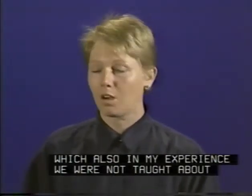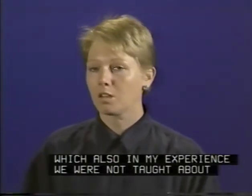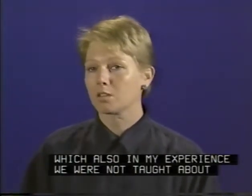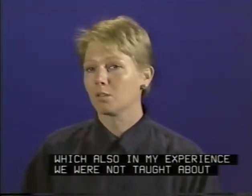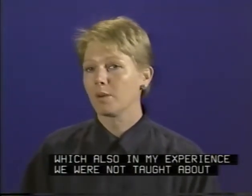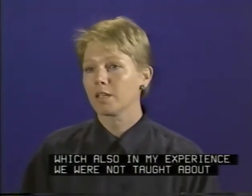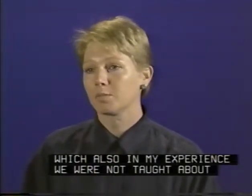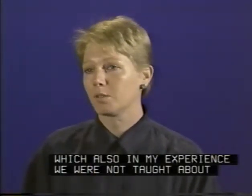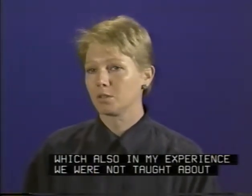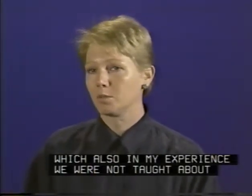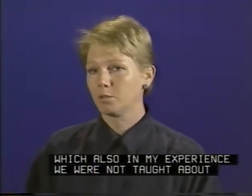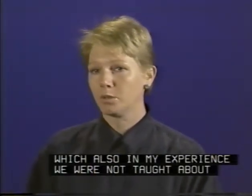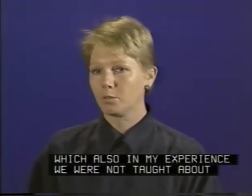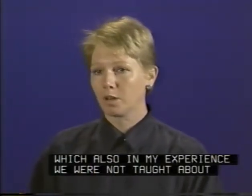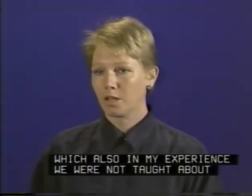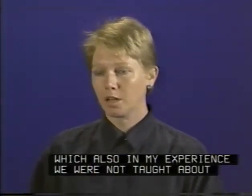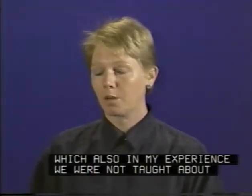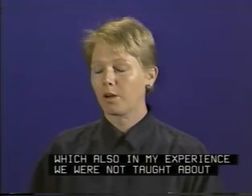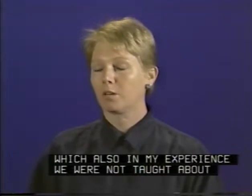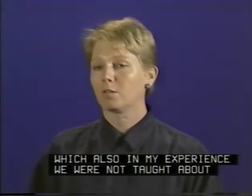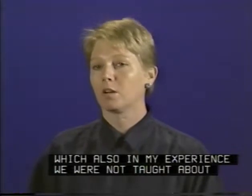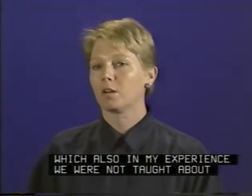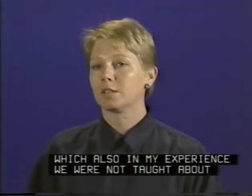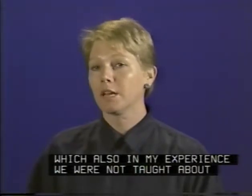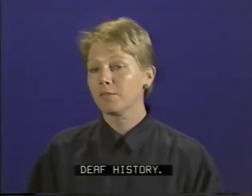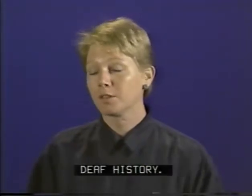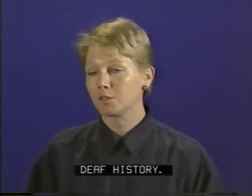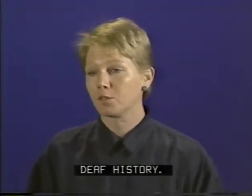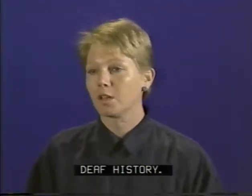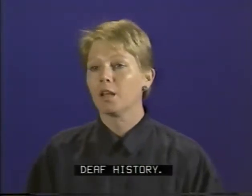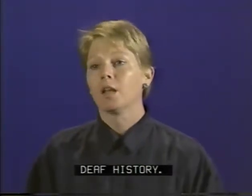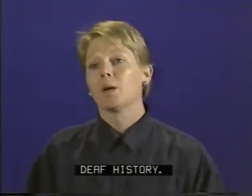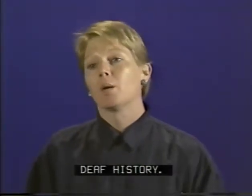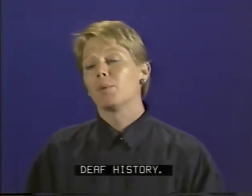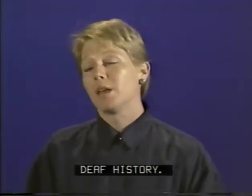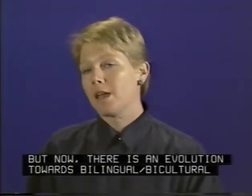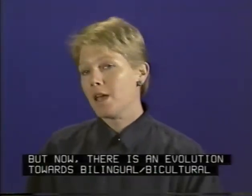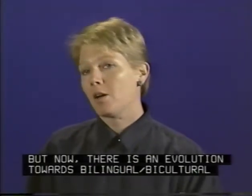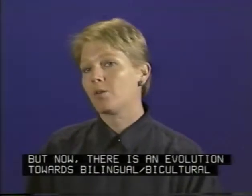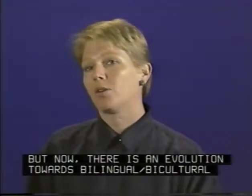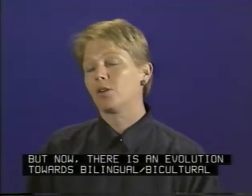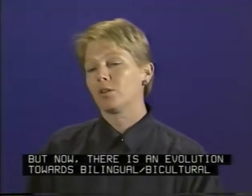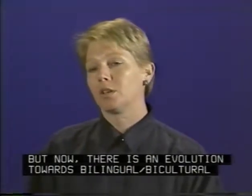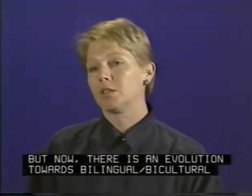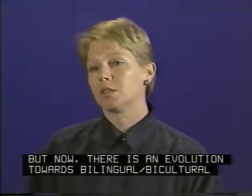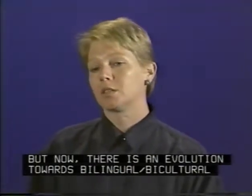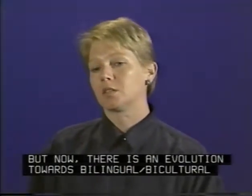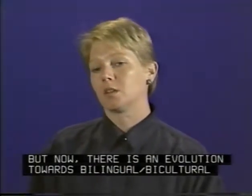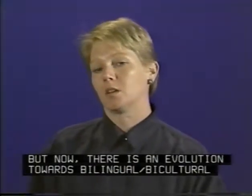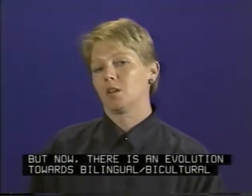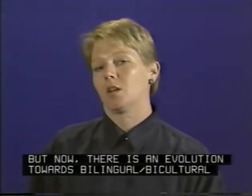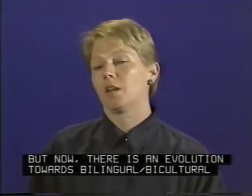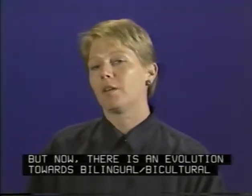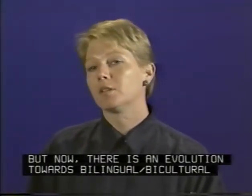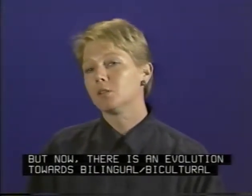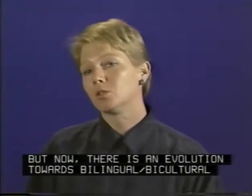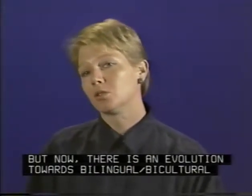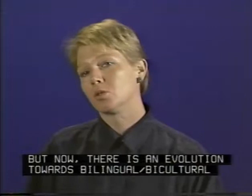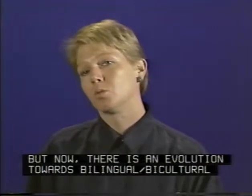also in my experience we were not taught about deaf history. But now there is an evolution